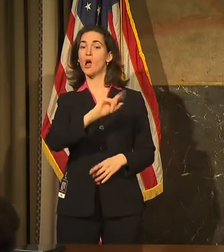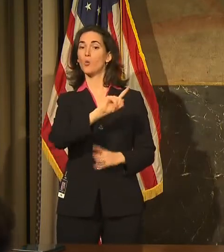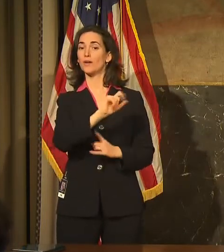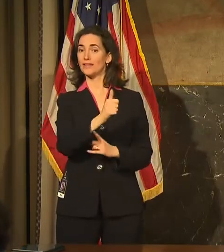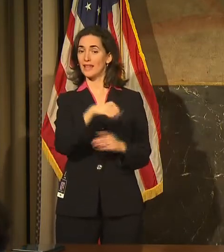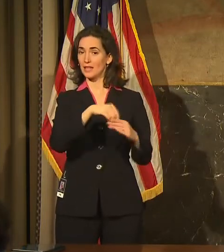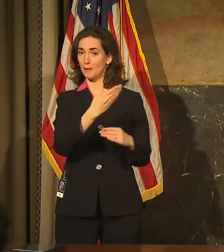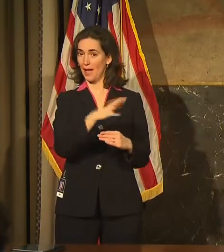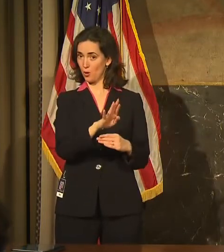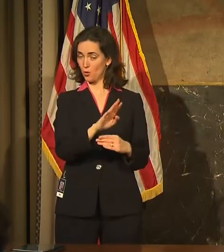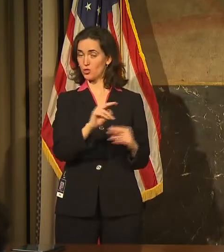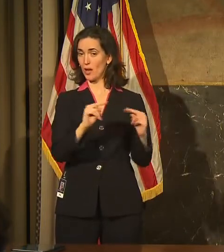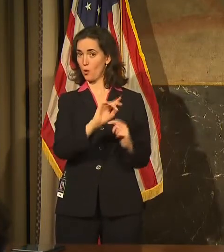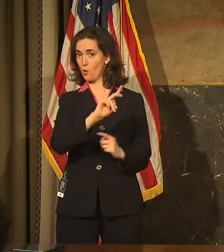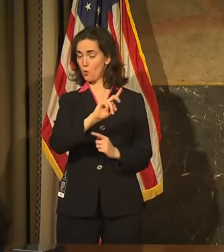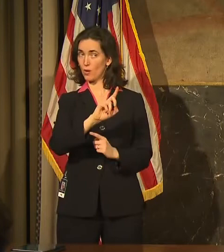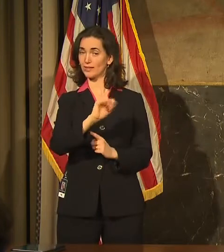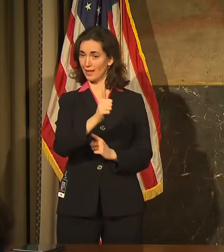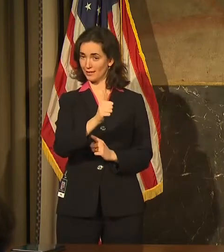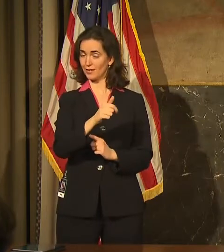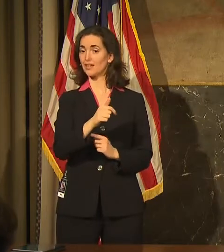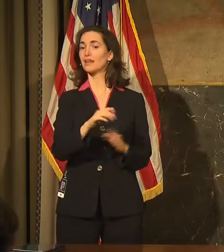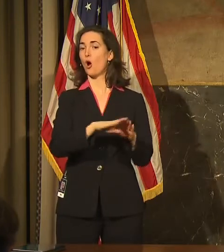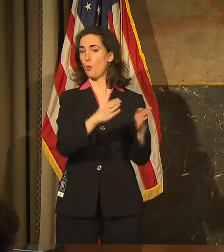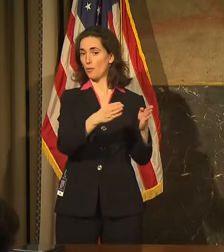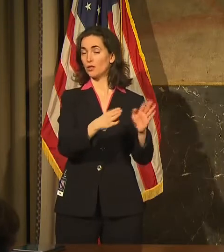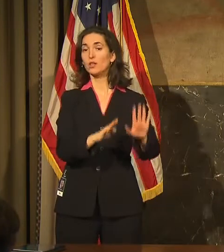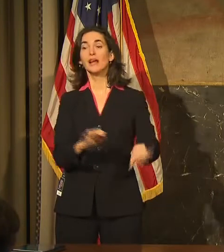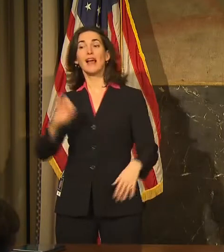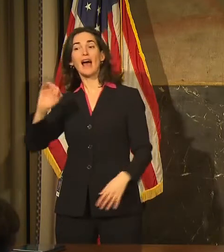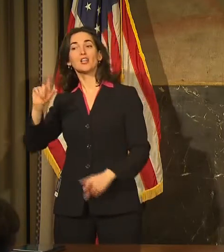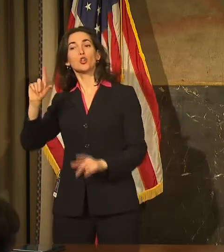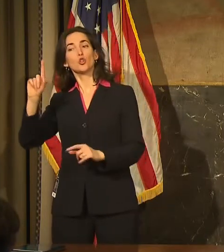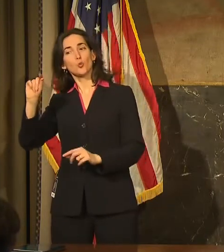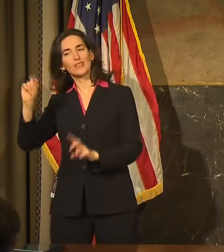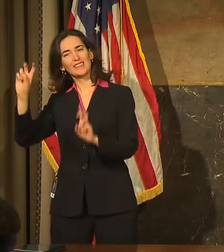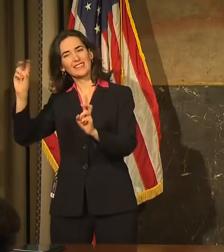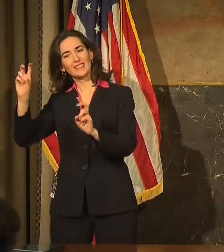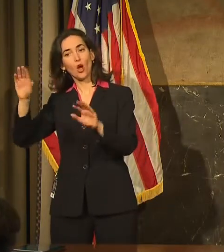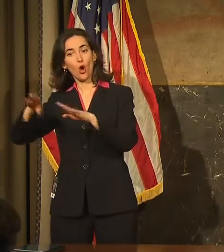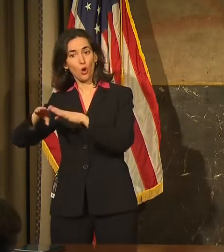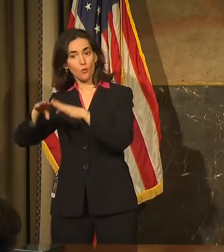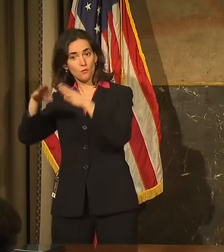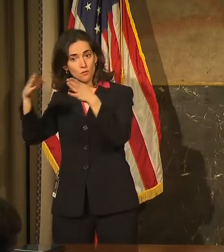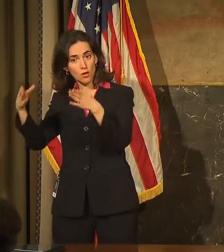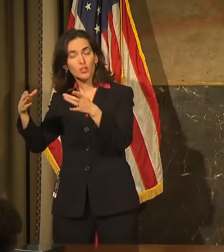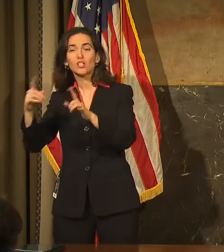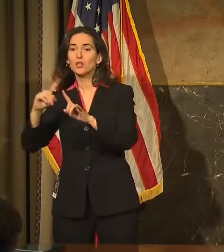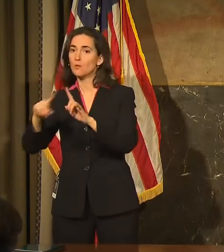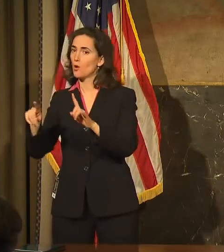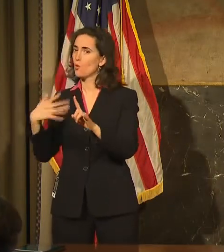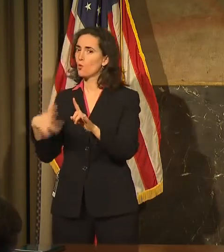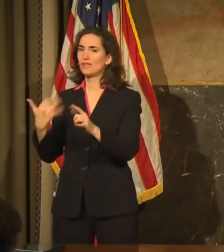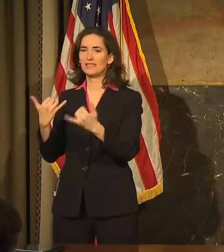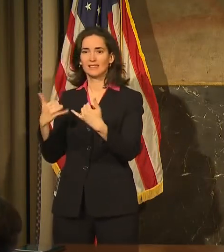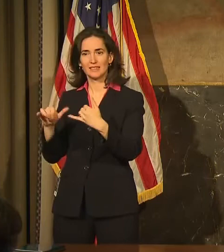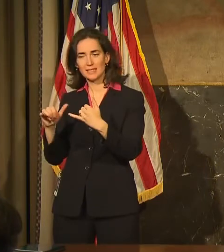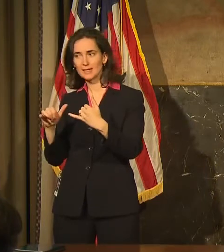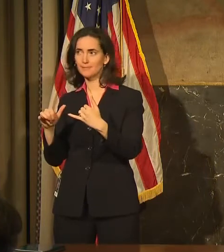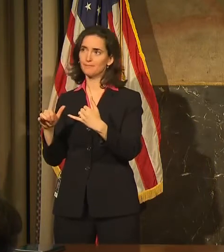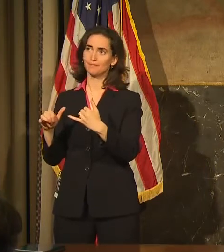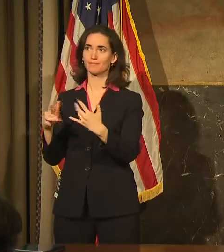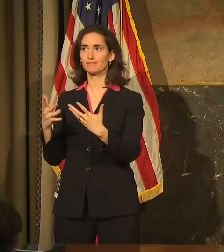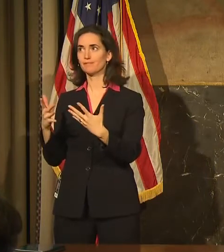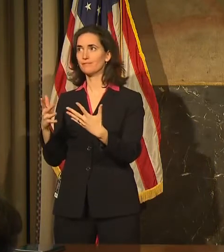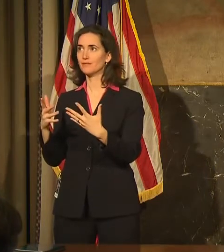open. I-20 is open technically, but it is still in very difficult, I should